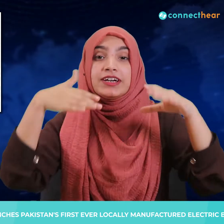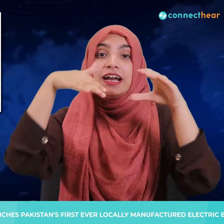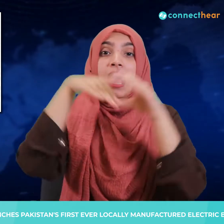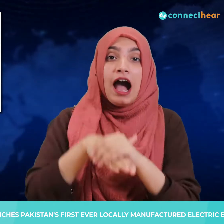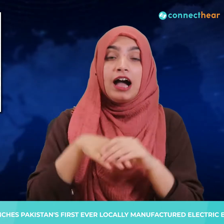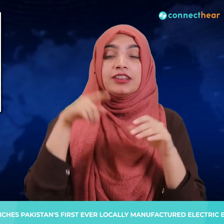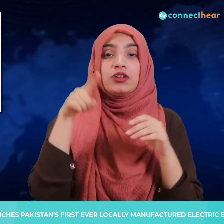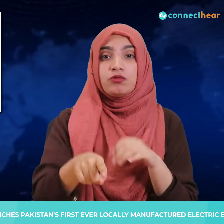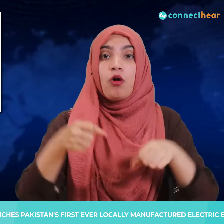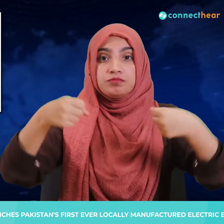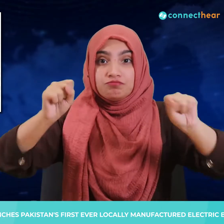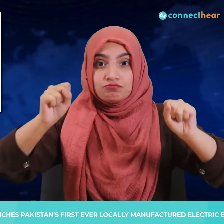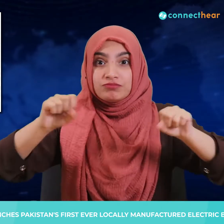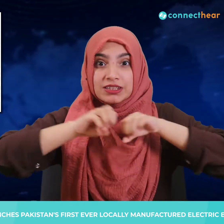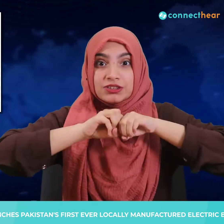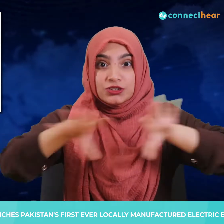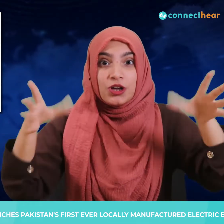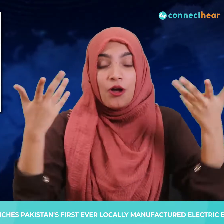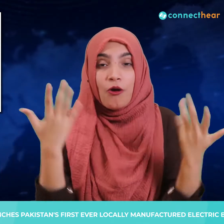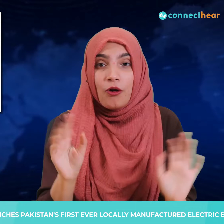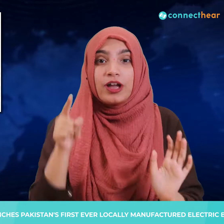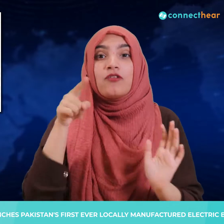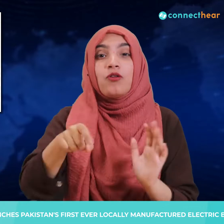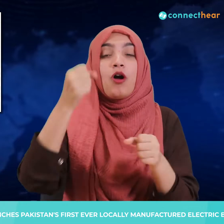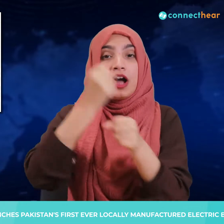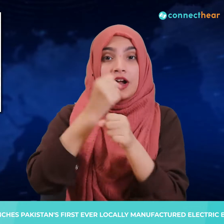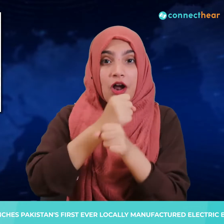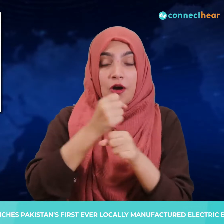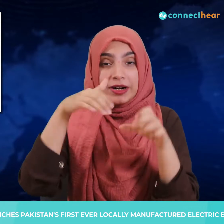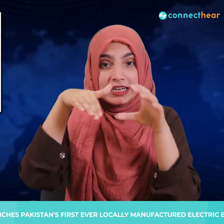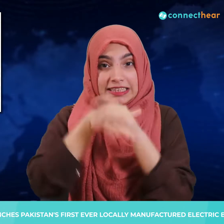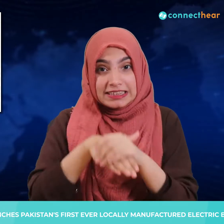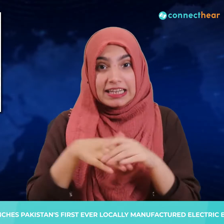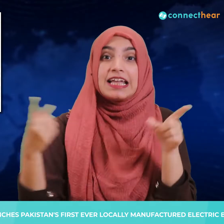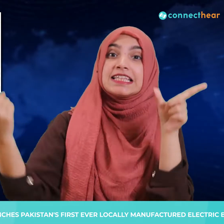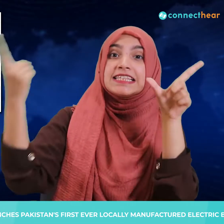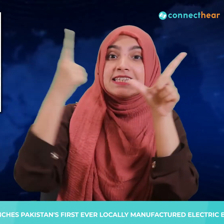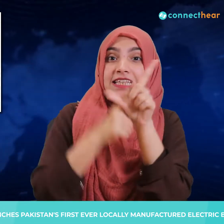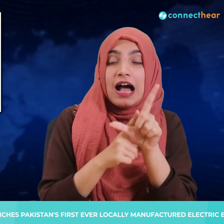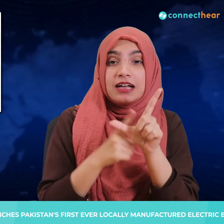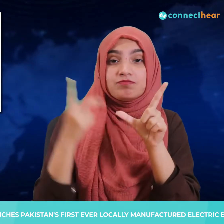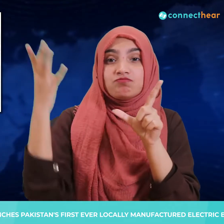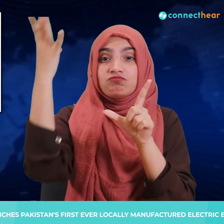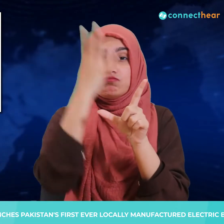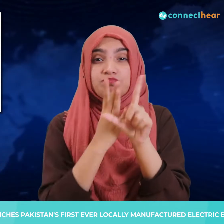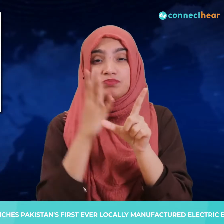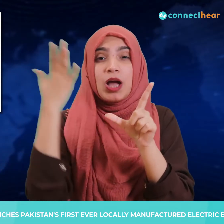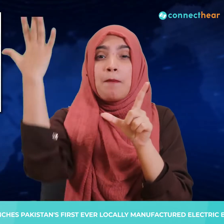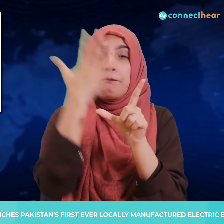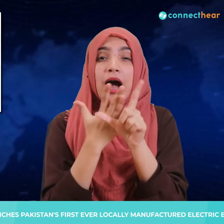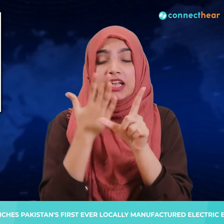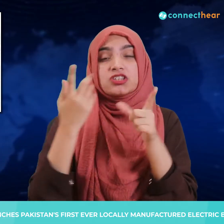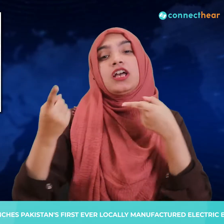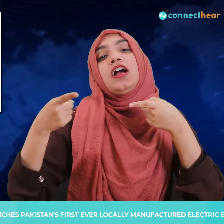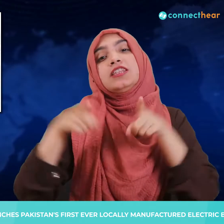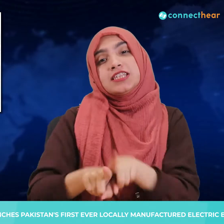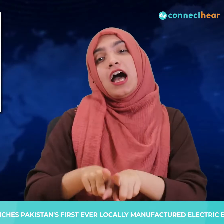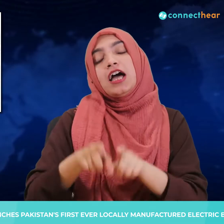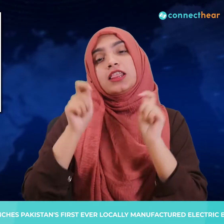The launch of the electric motorcycle is part of the present government's 5-year Pakistan electric vehicles